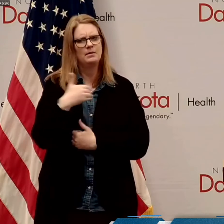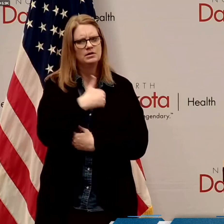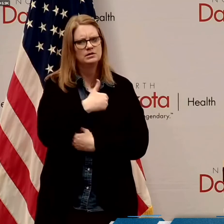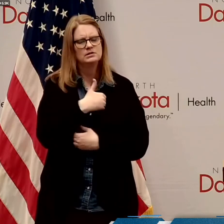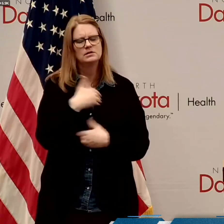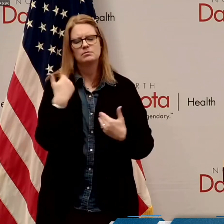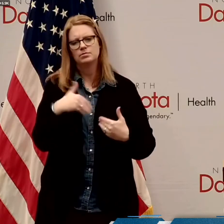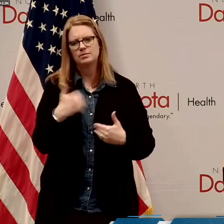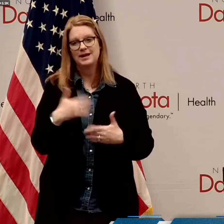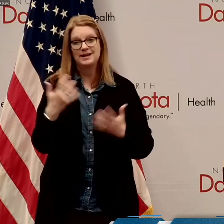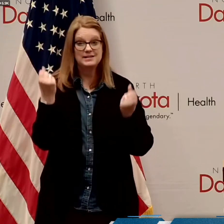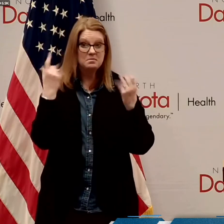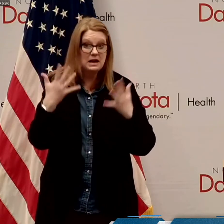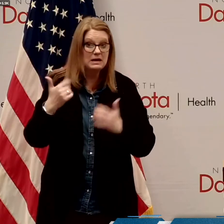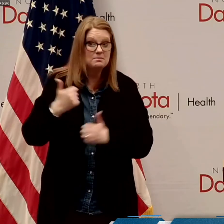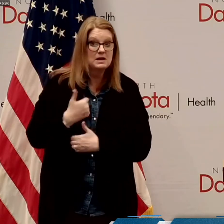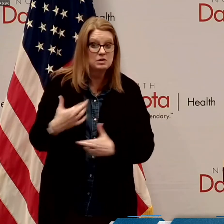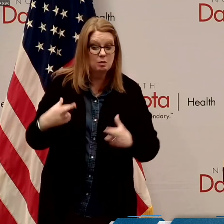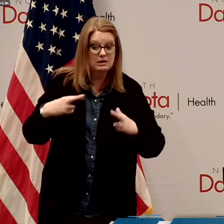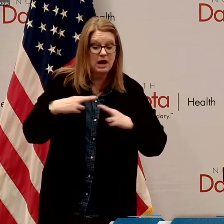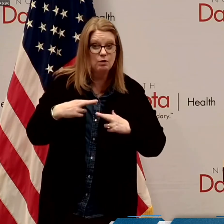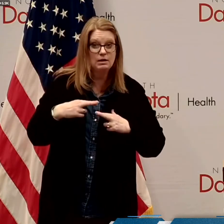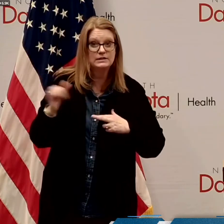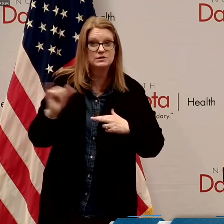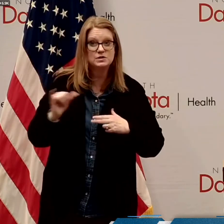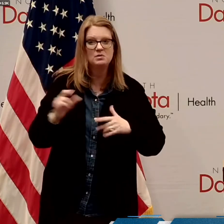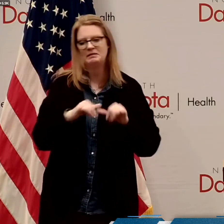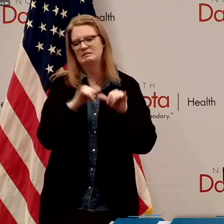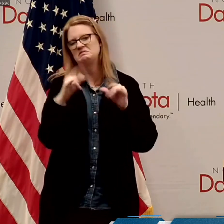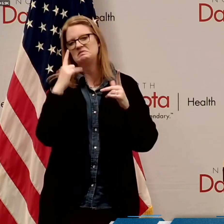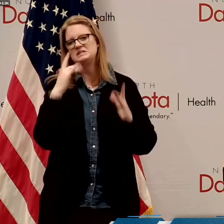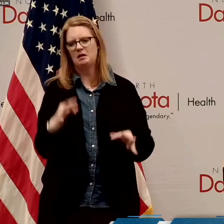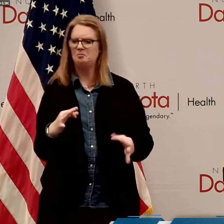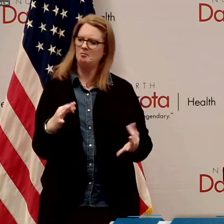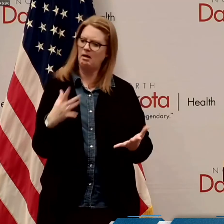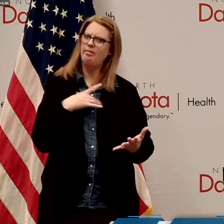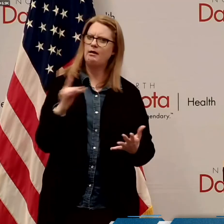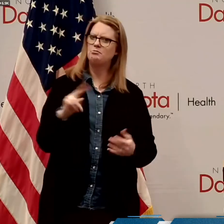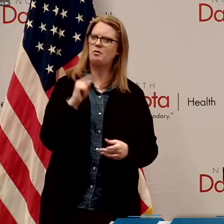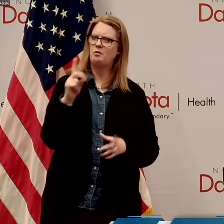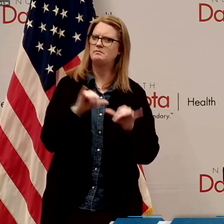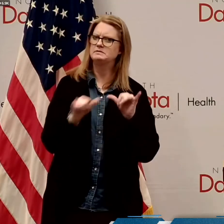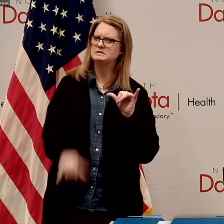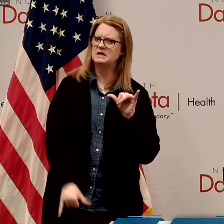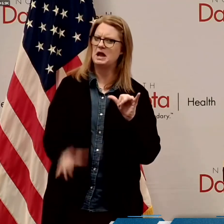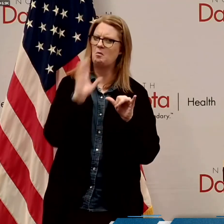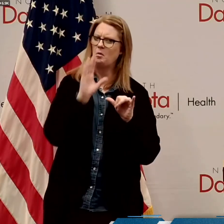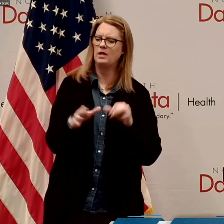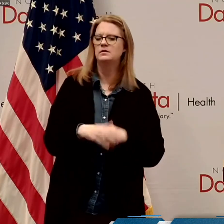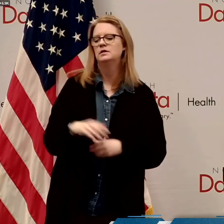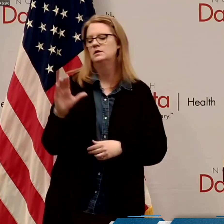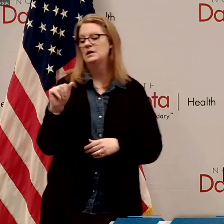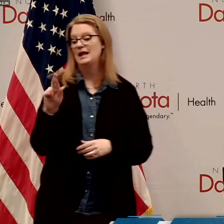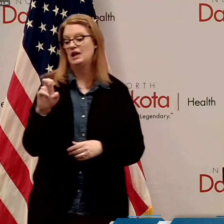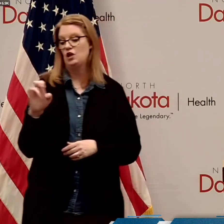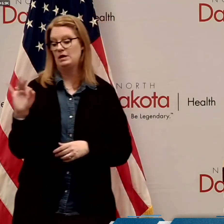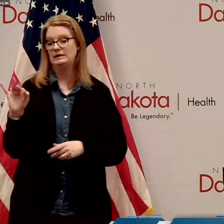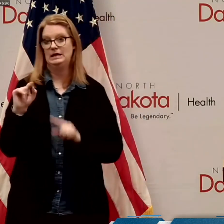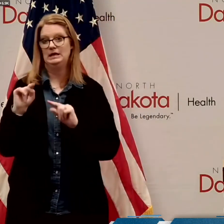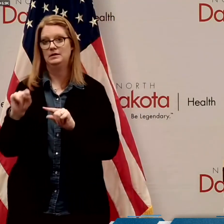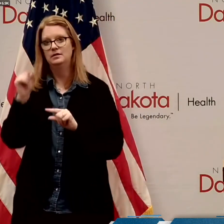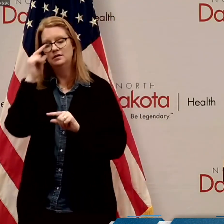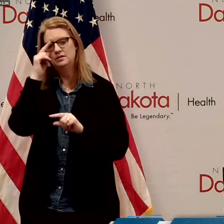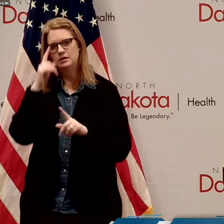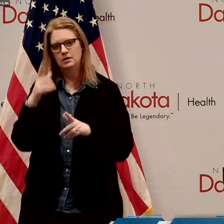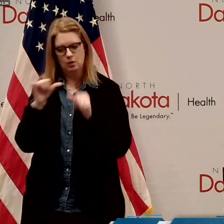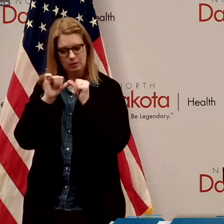many military retirees from those two bases who have stuck around in North Dakota. Thank you for that. CARE 19 update. Again,